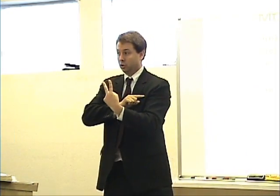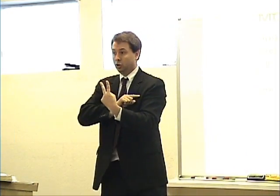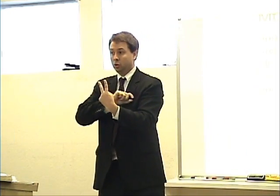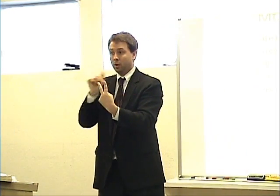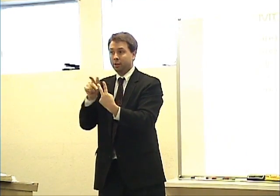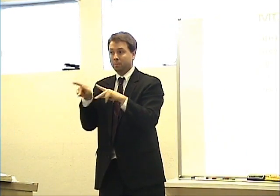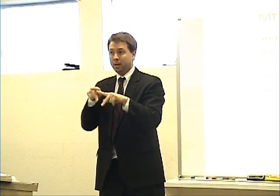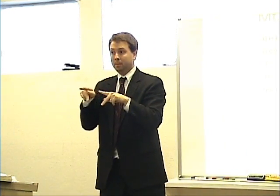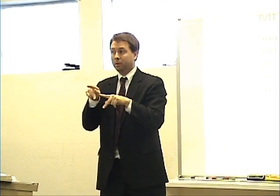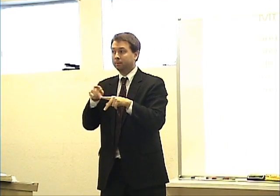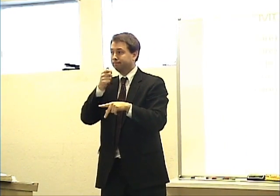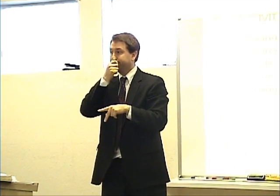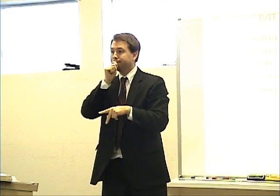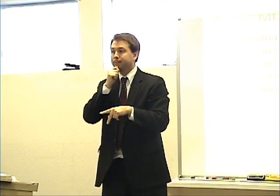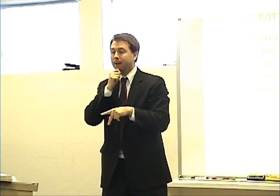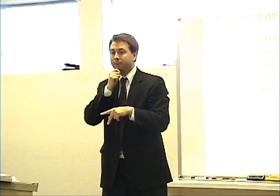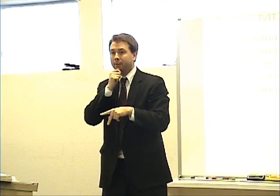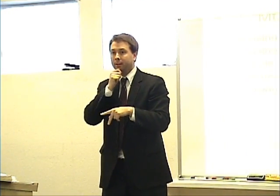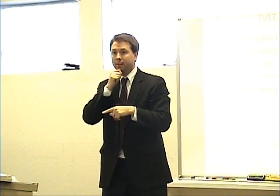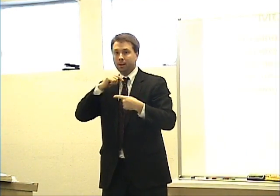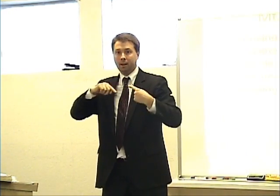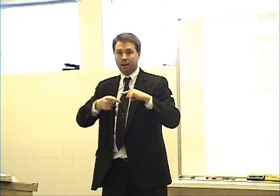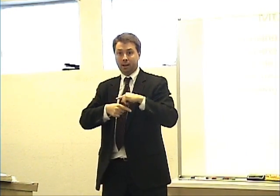Two other people suffered,